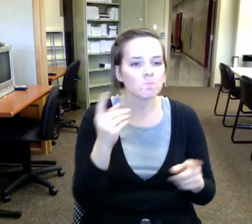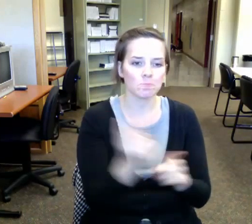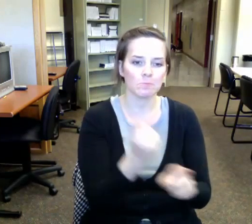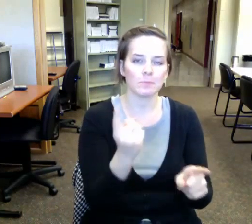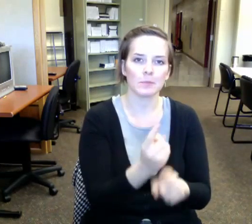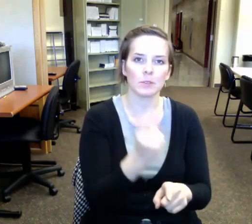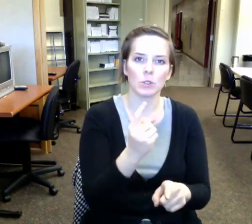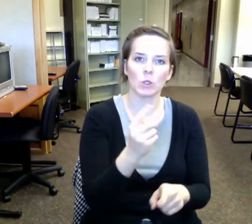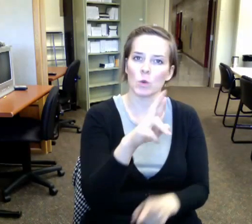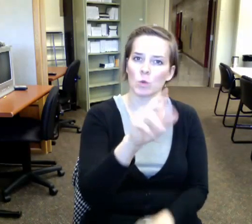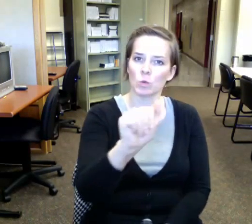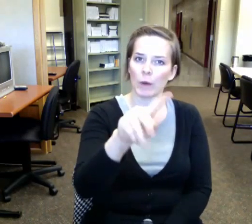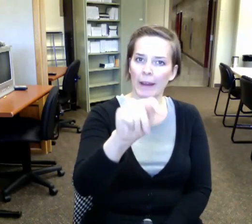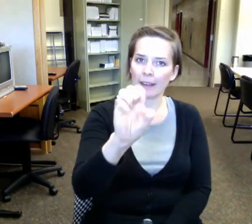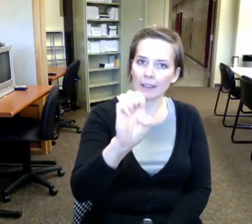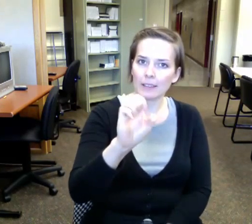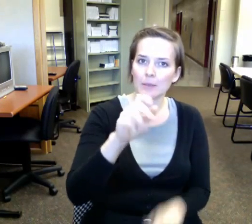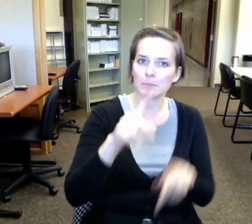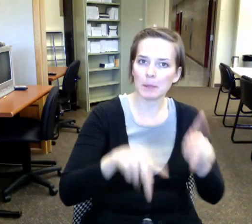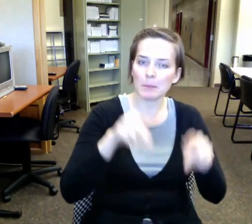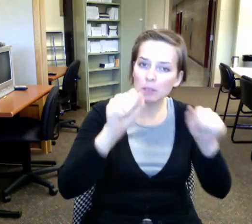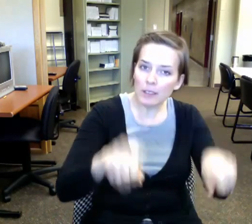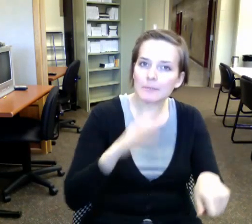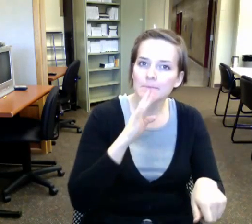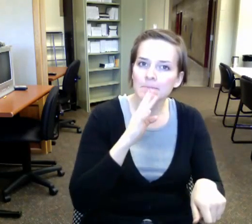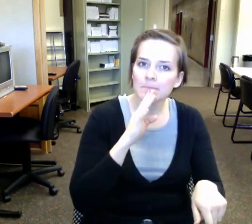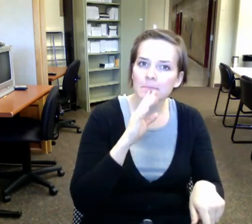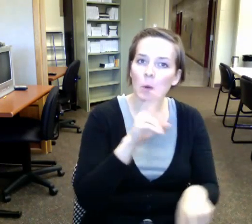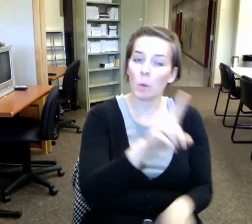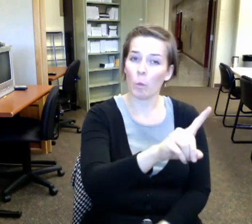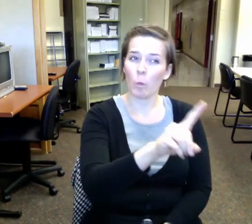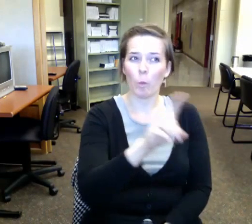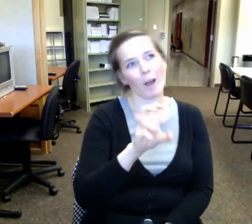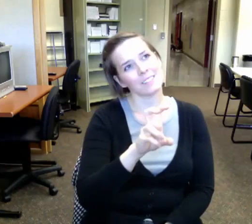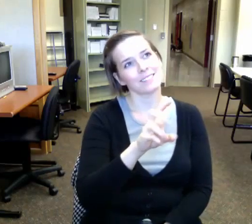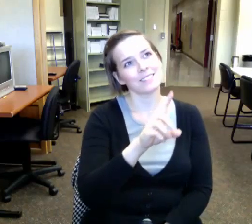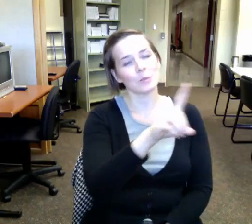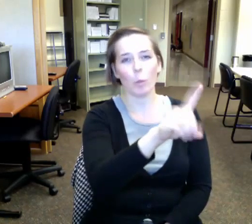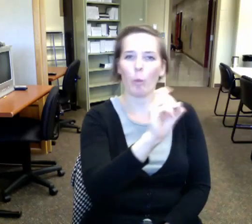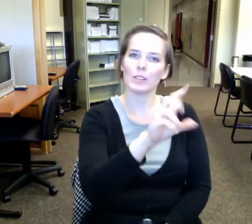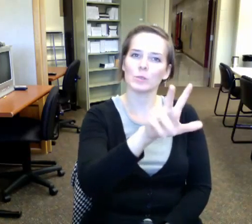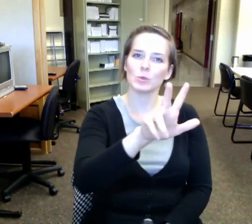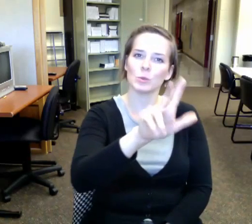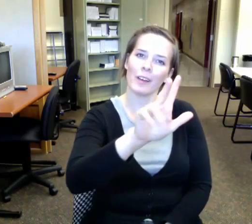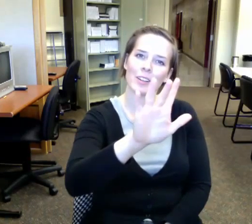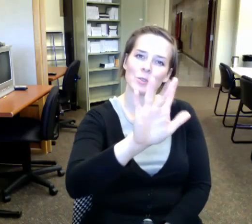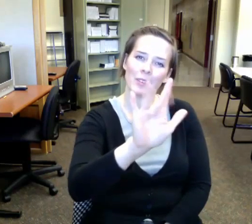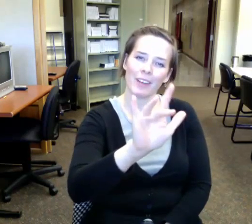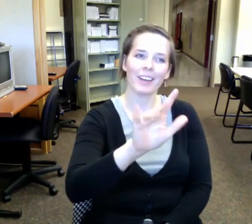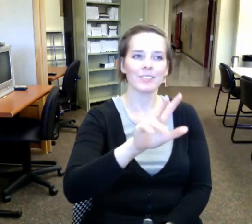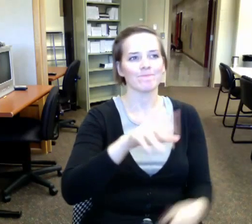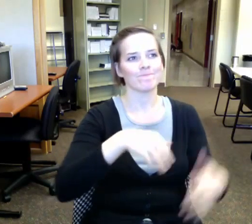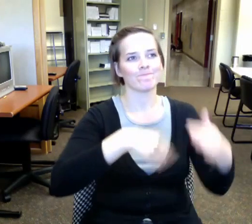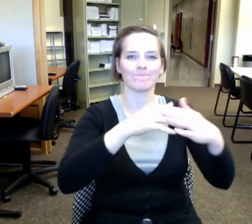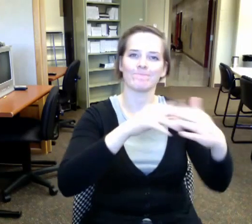minute. 200 words a minute probably at the tops for a very fast speaker. Now that's